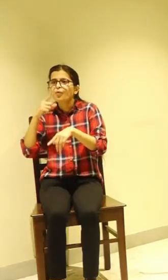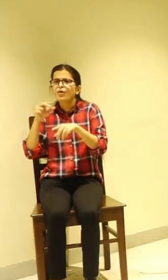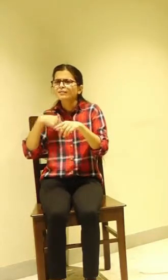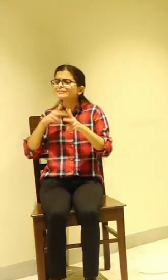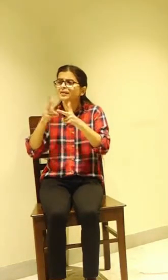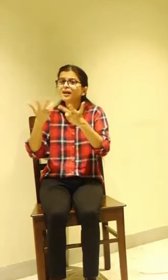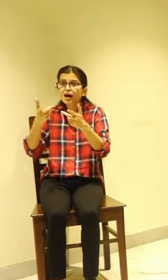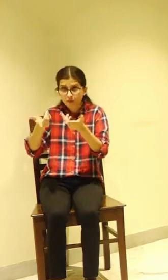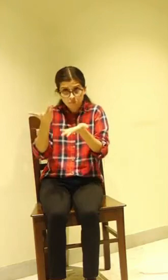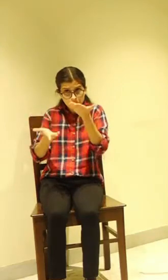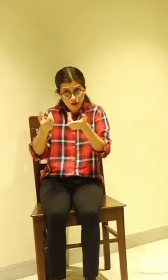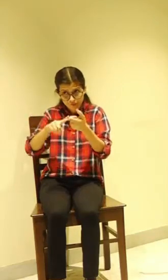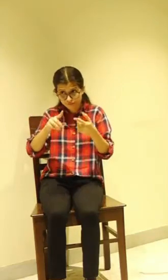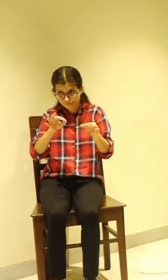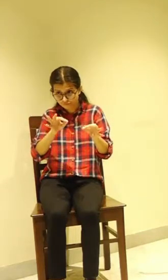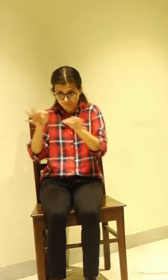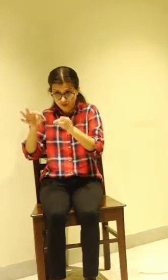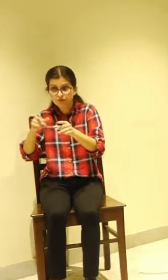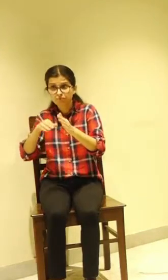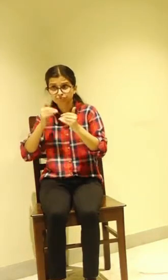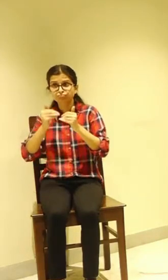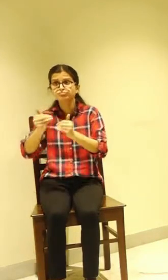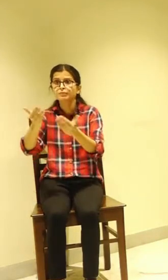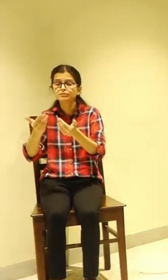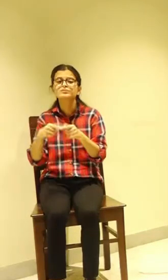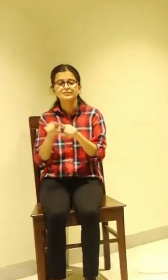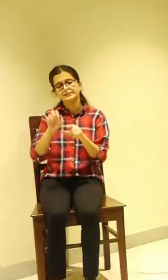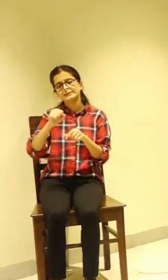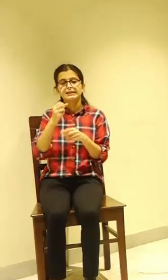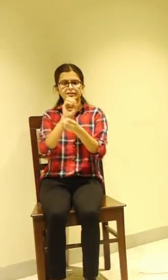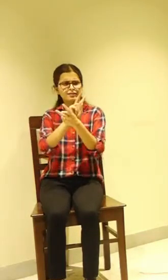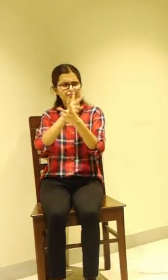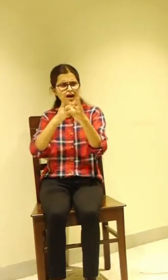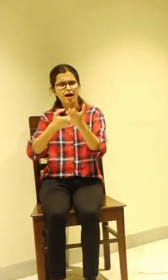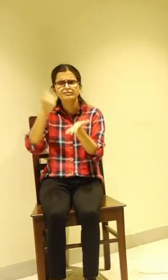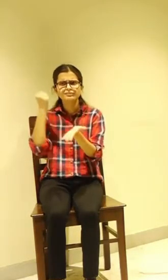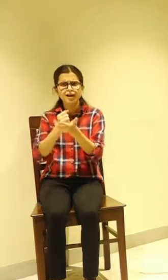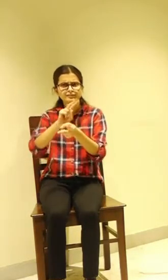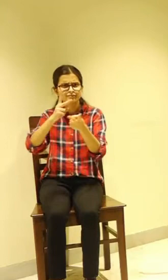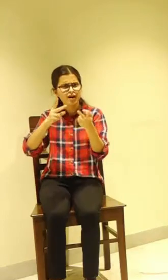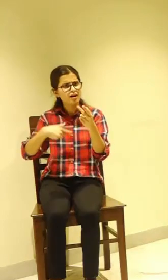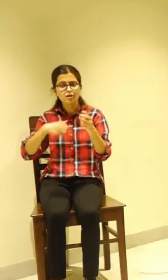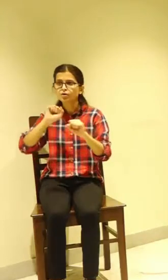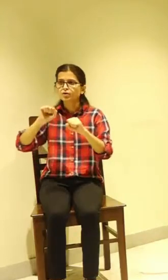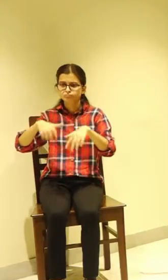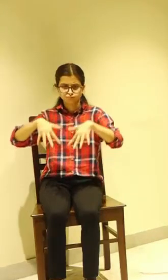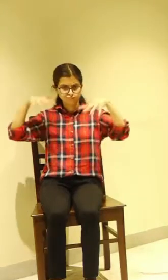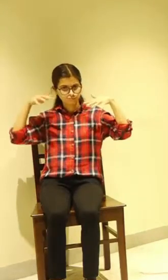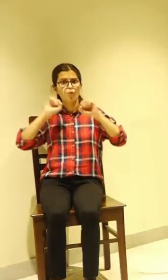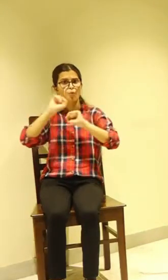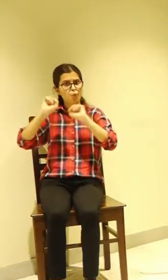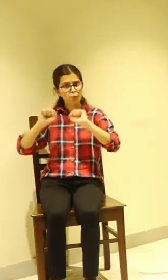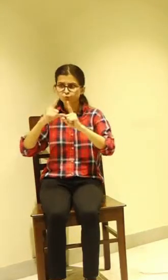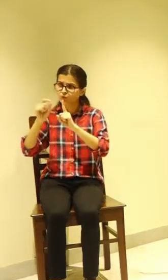what cannot be taken away by law. And it's worth mentioning that many of these rights that the Constituent Assembly had before them in the